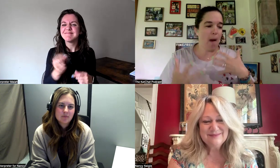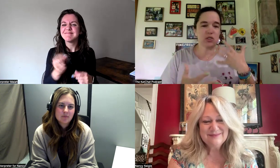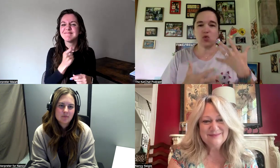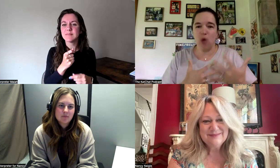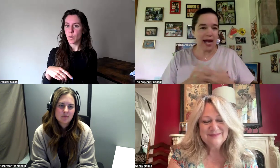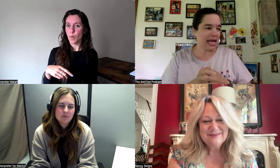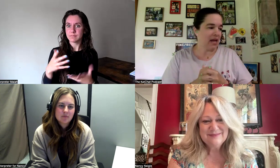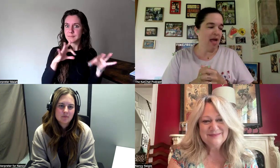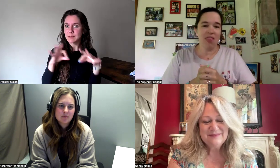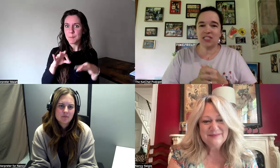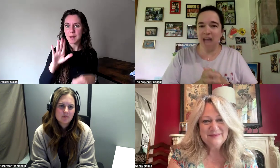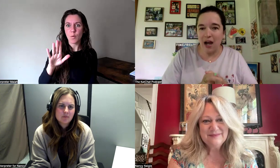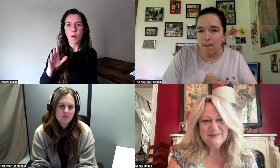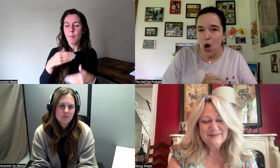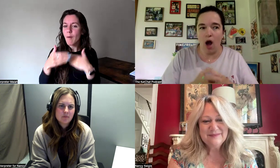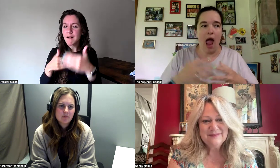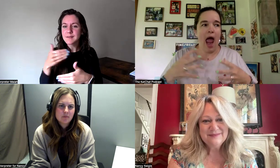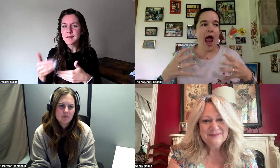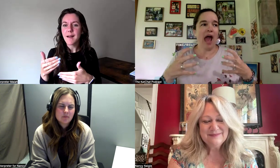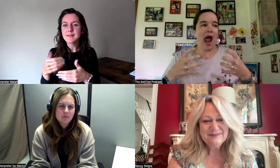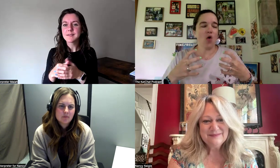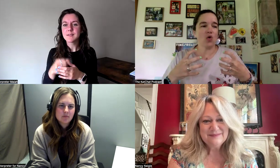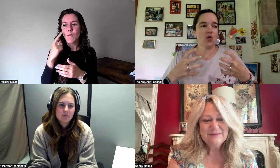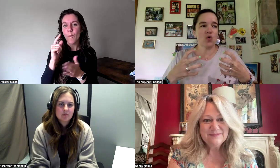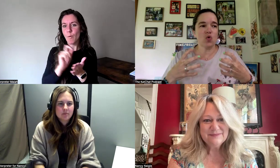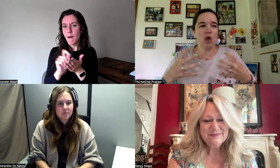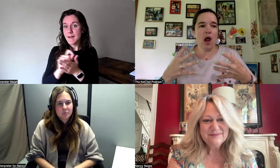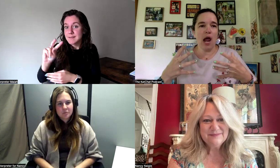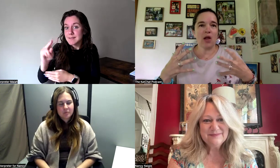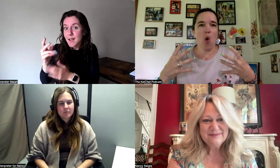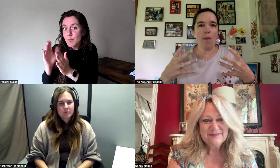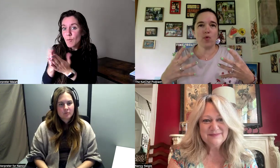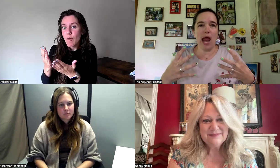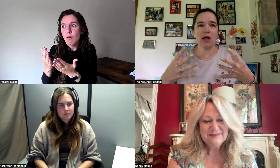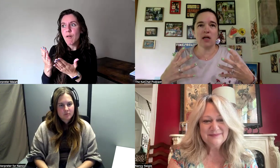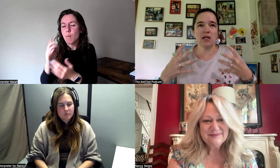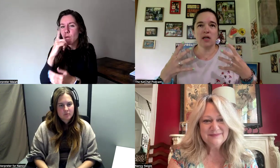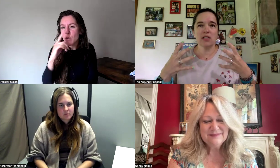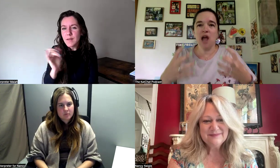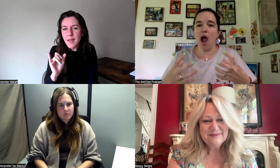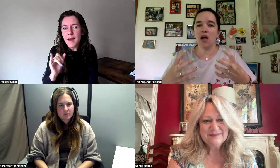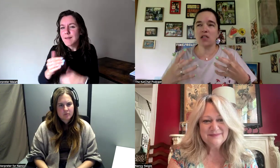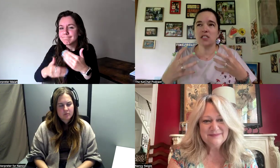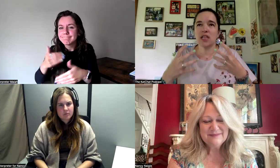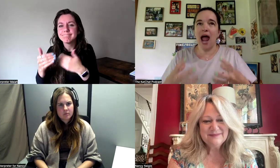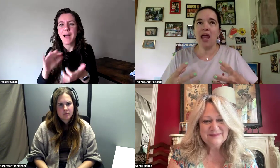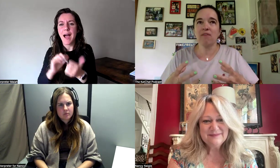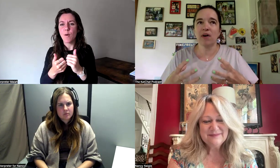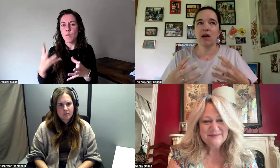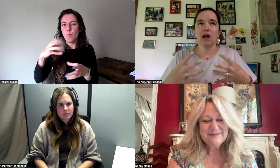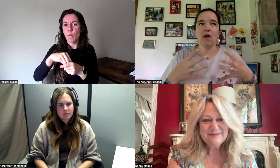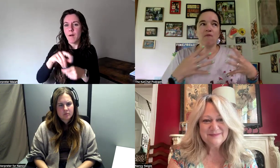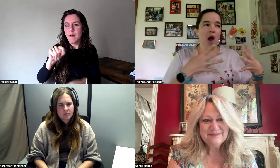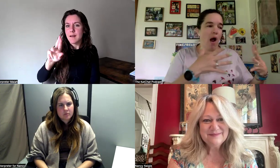when it comes to writing the second book and how do incorporating Tug's